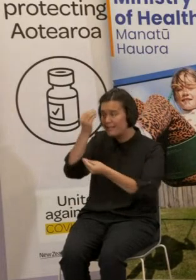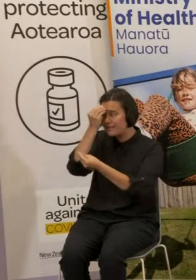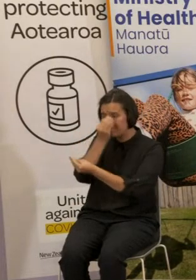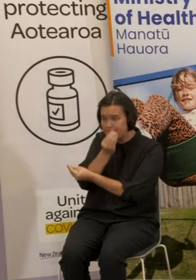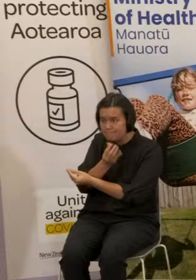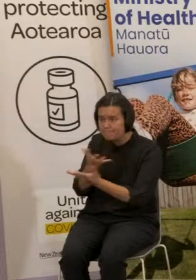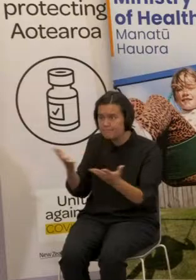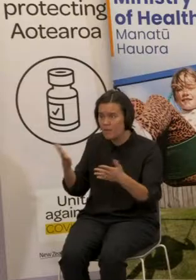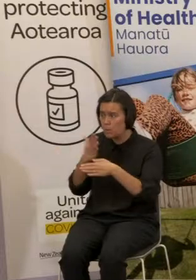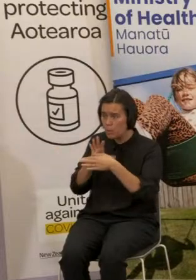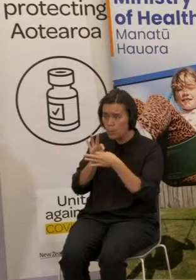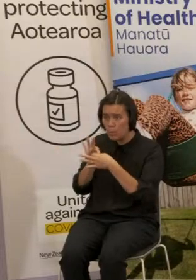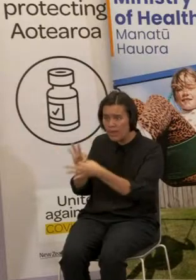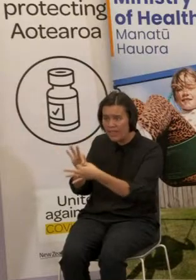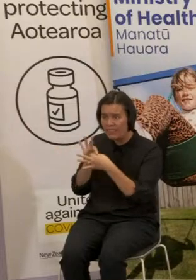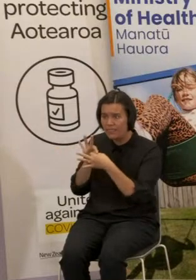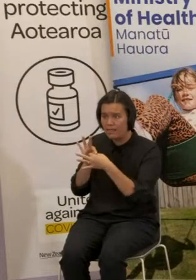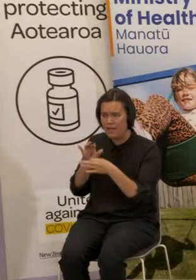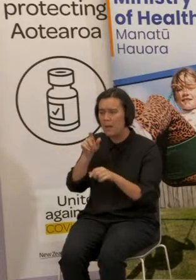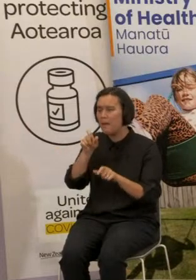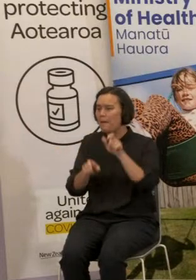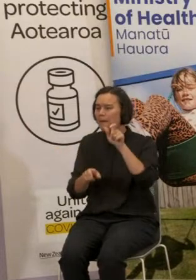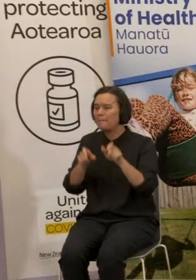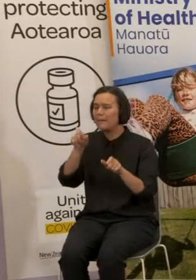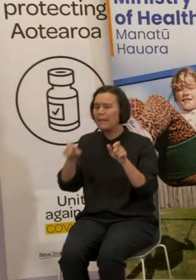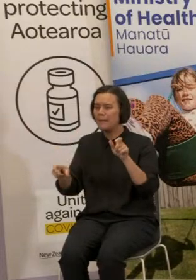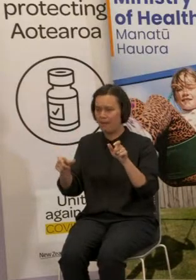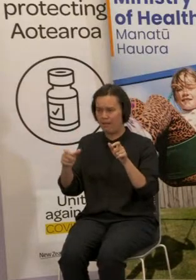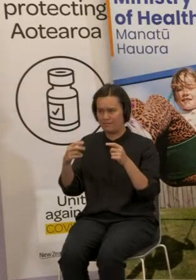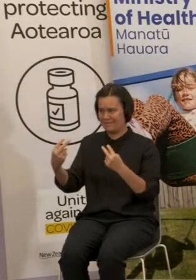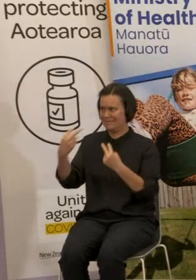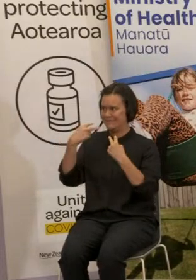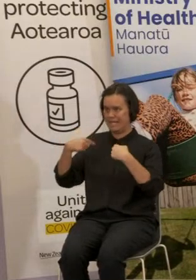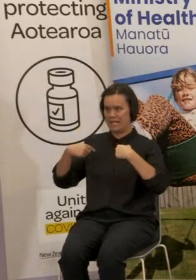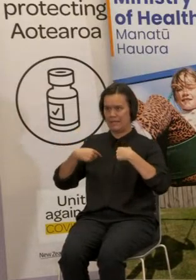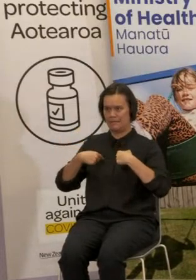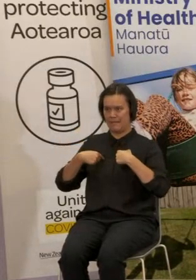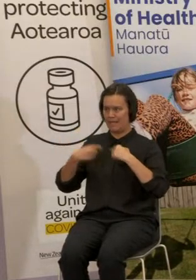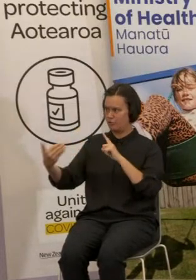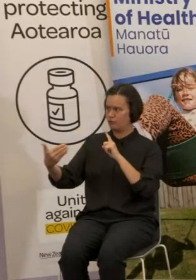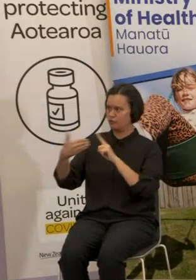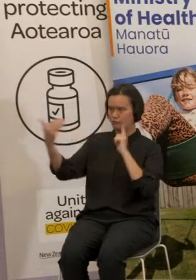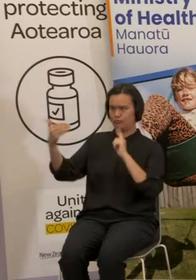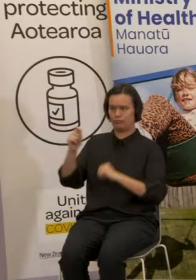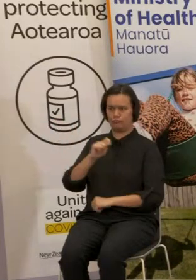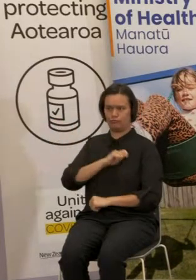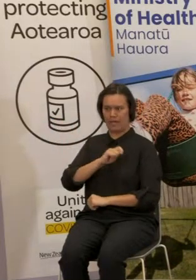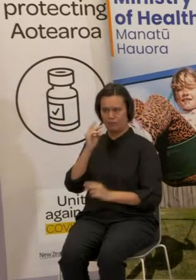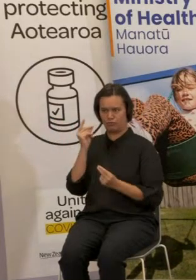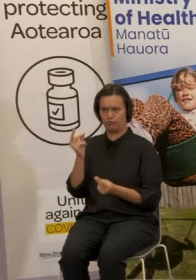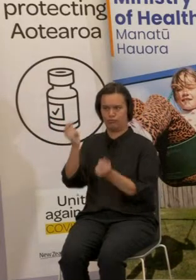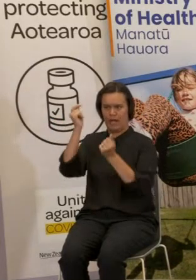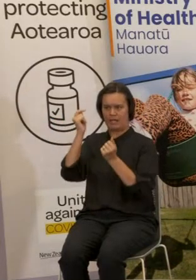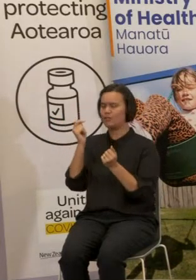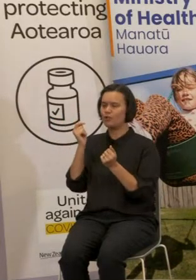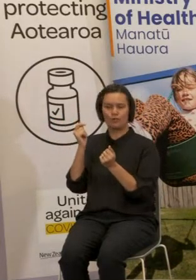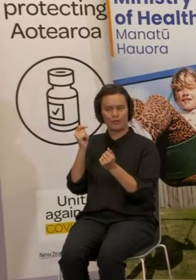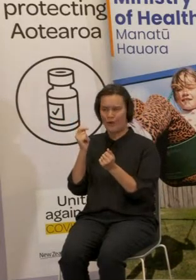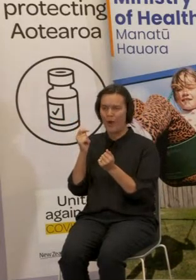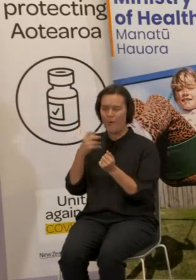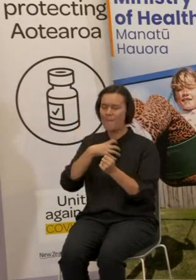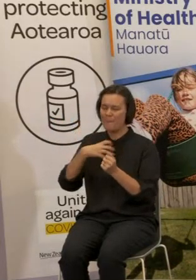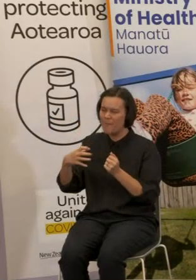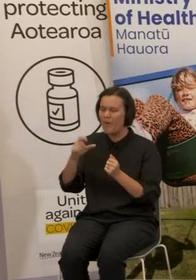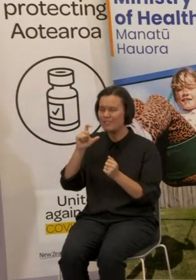communities. People aren't going to trust me as an unknown person coming through media. They're going to trust their local people and their local